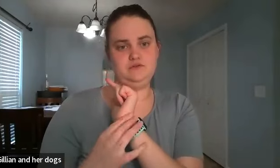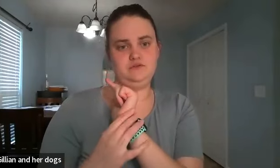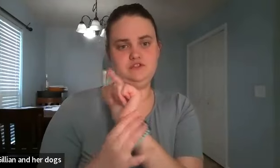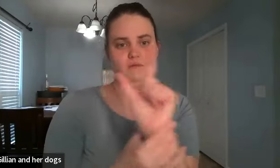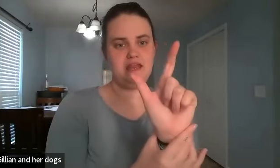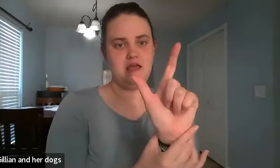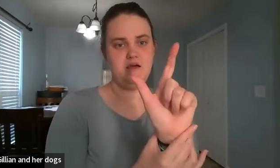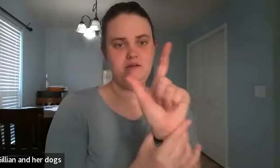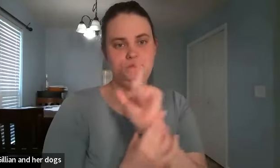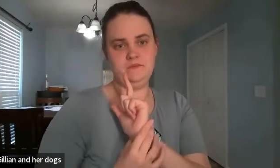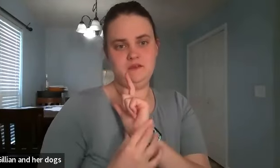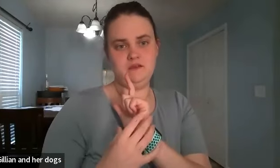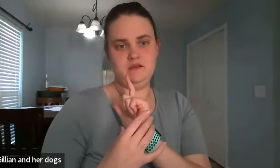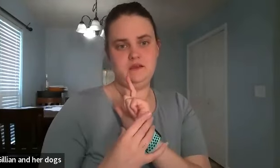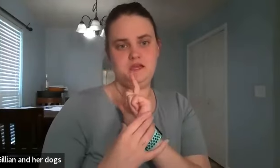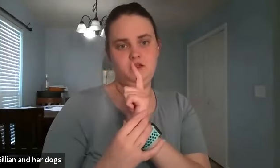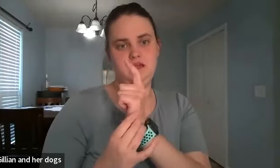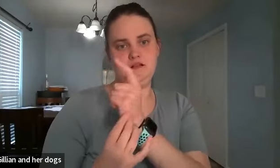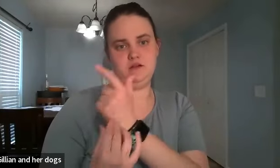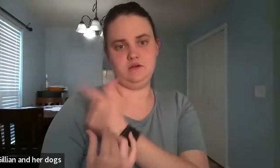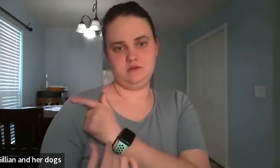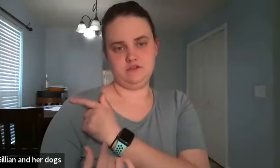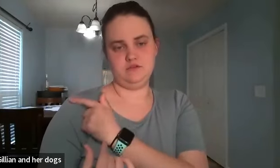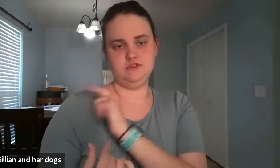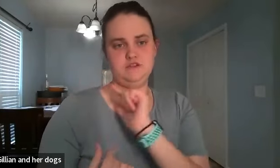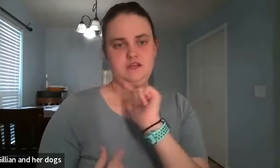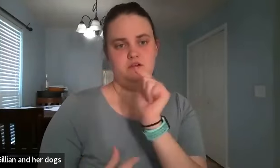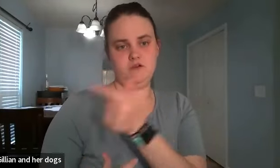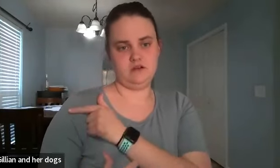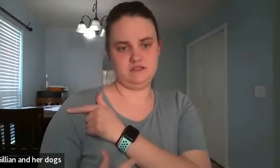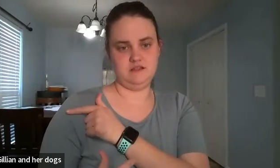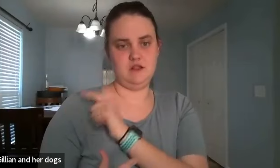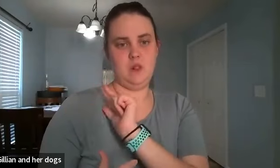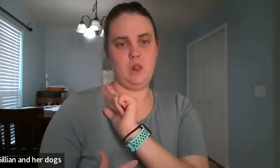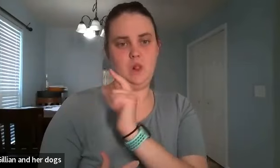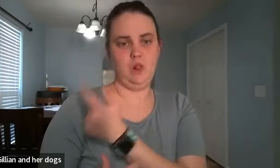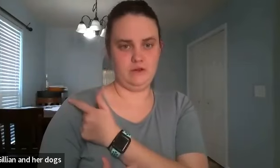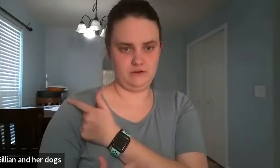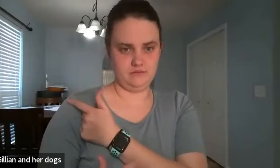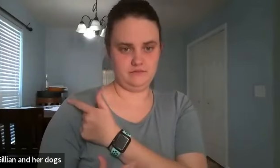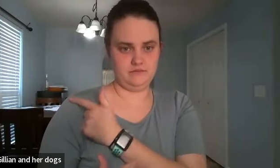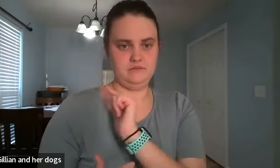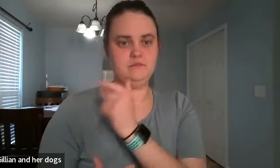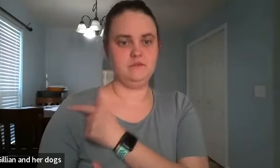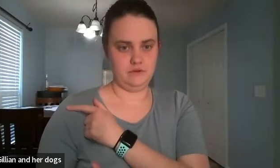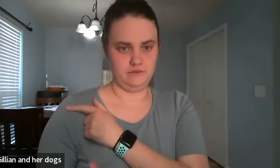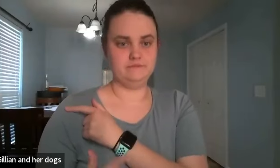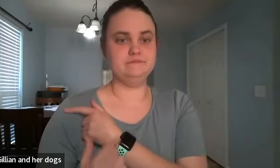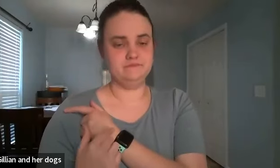you start with an L and you make like a circle motion, and then you come across loyal. Loyal.